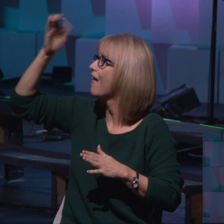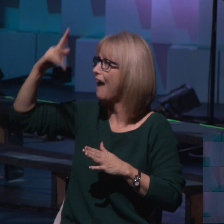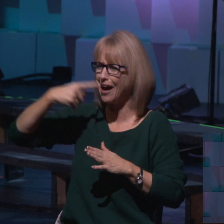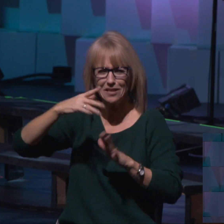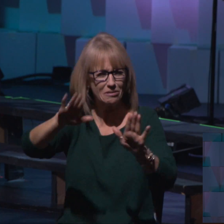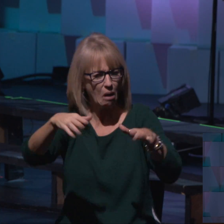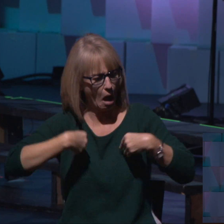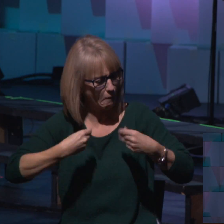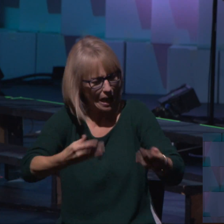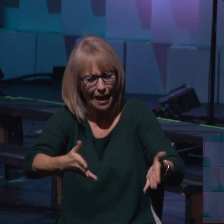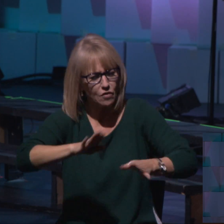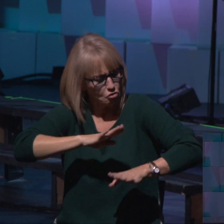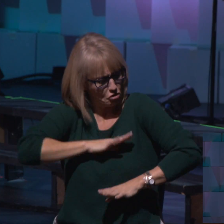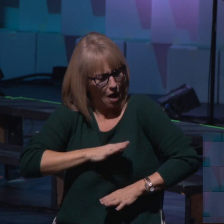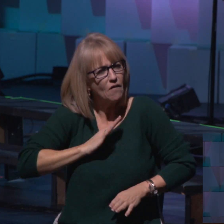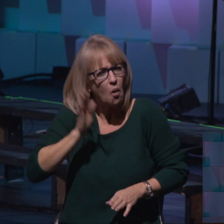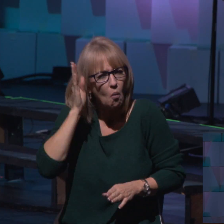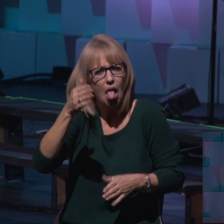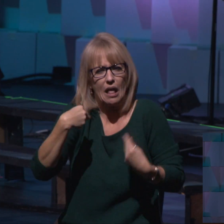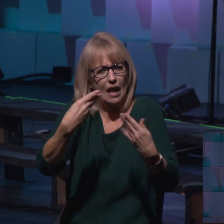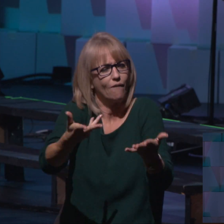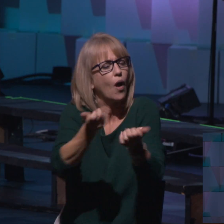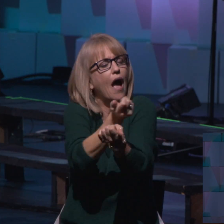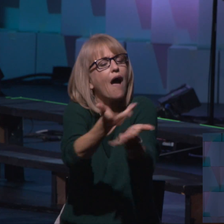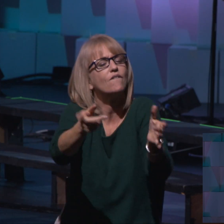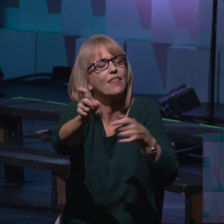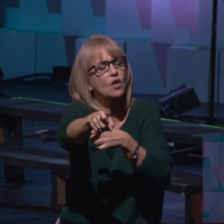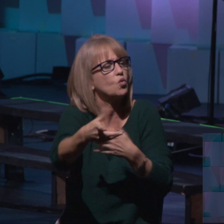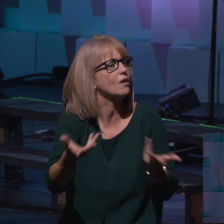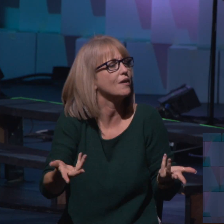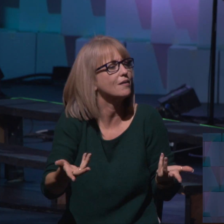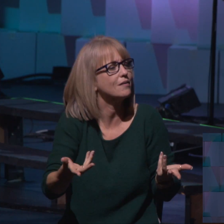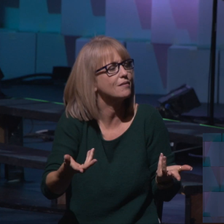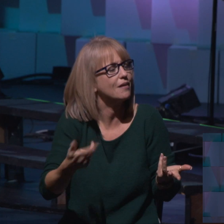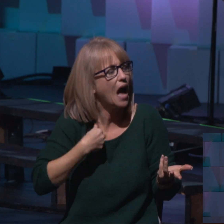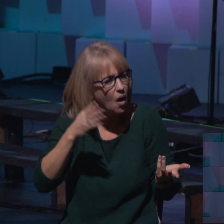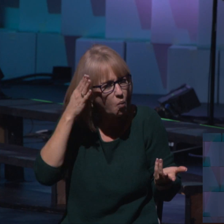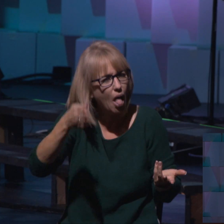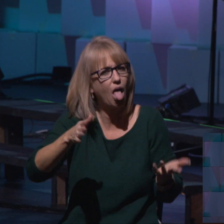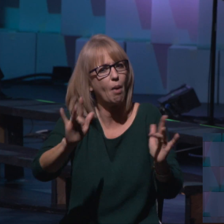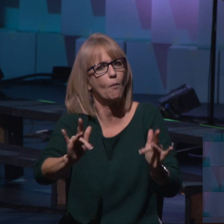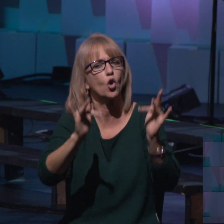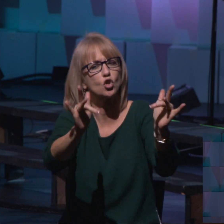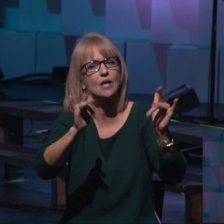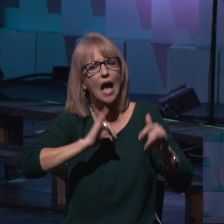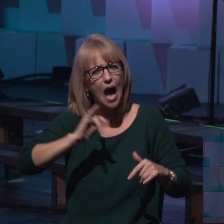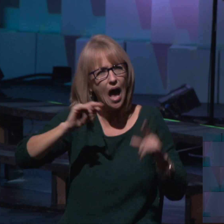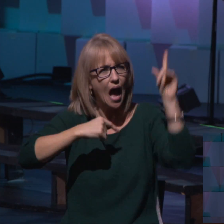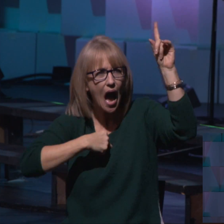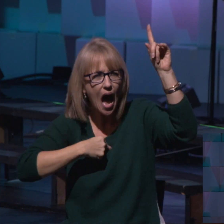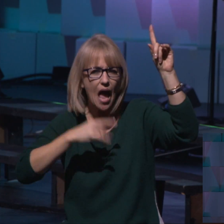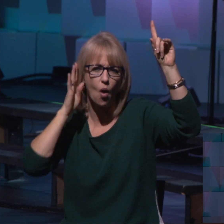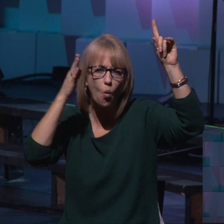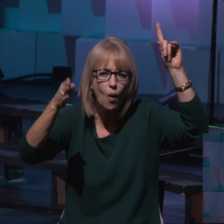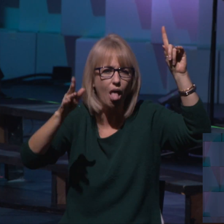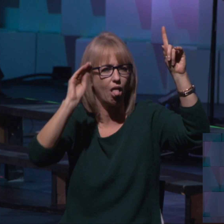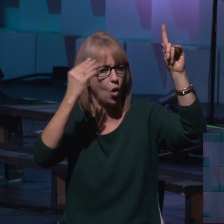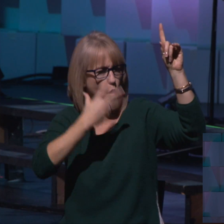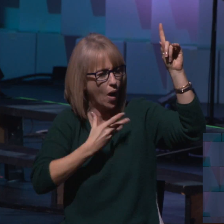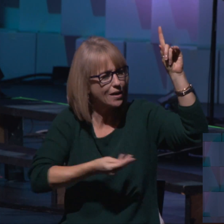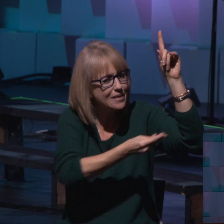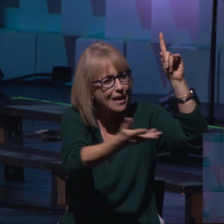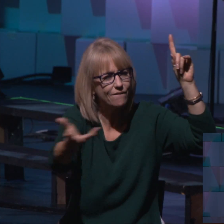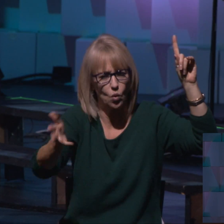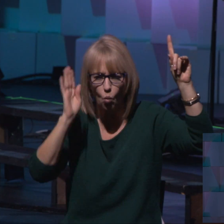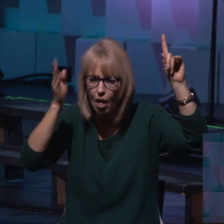needed in your heart and your life today because of his mercy and because of his grace for each one of us. Now,